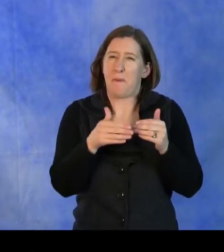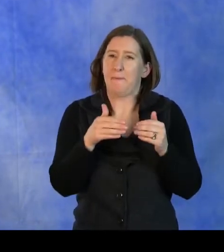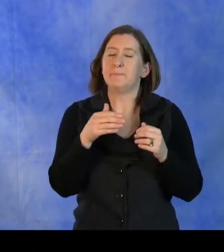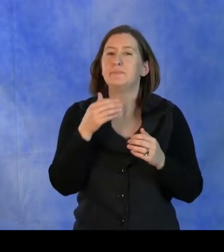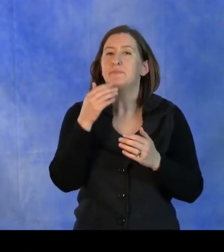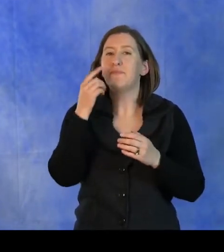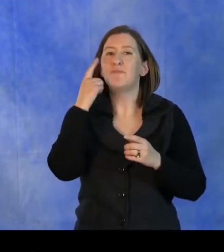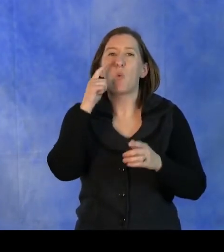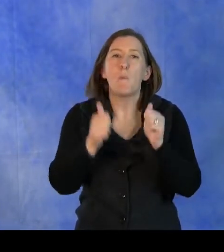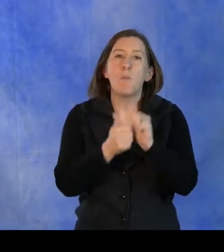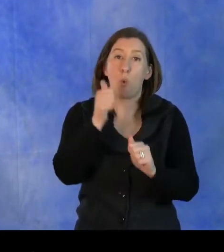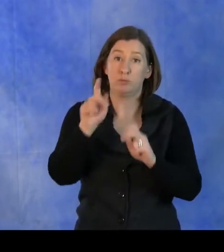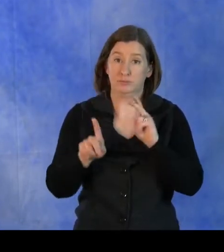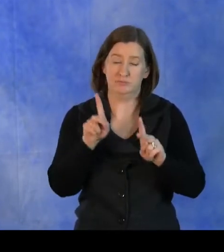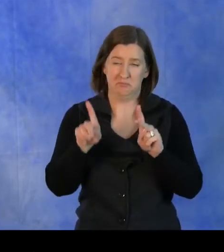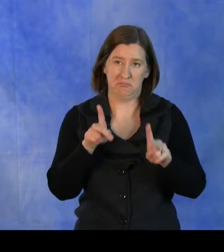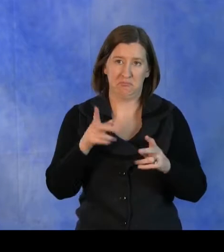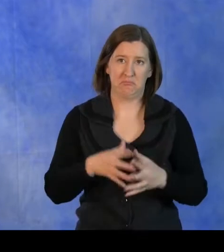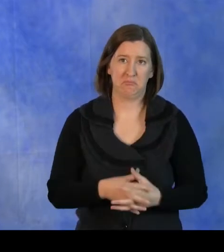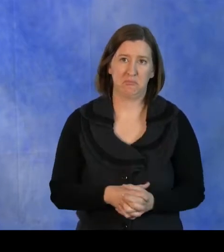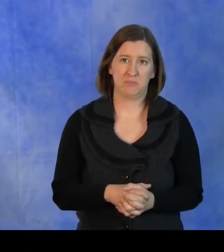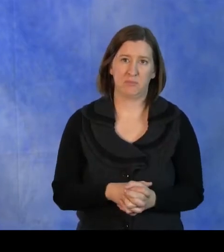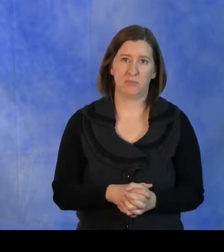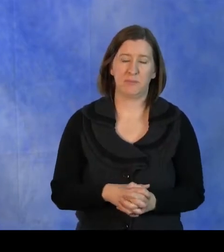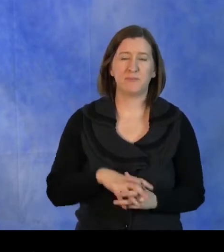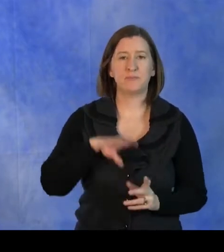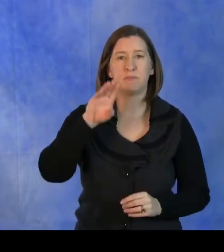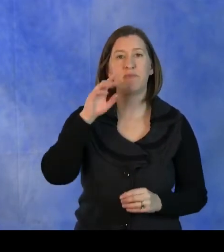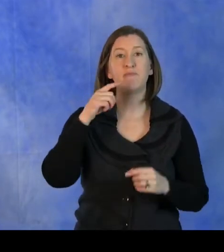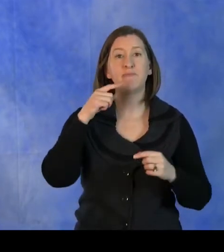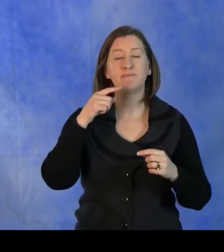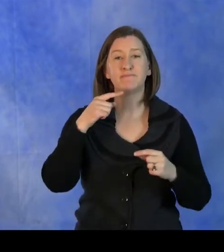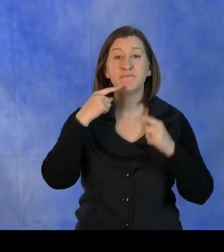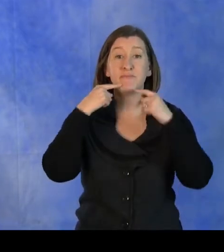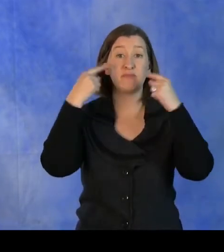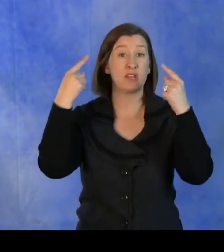both kind of mean the same thing for most people.